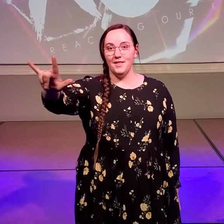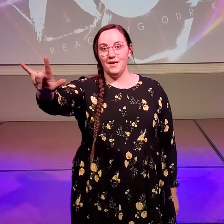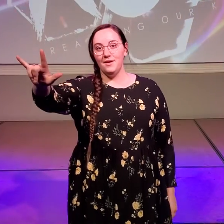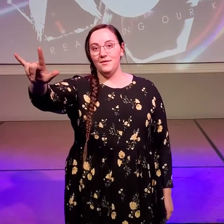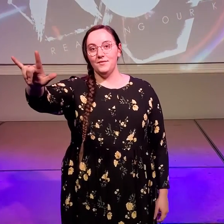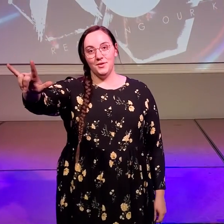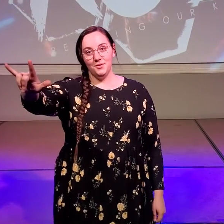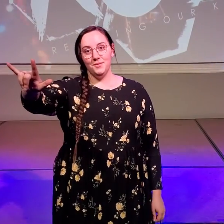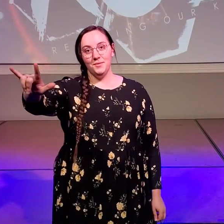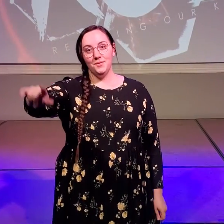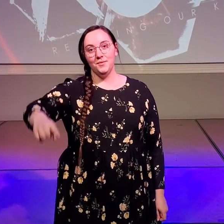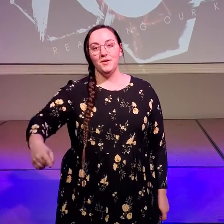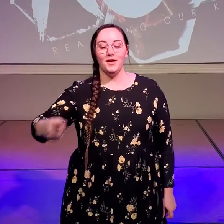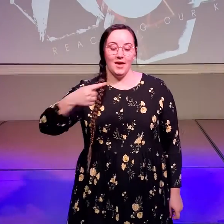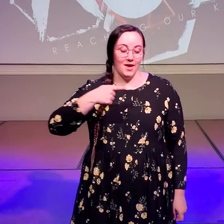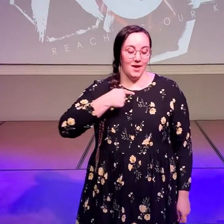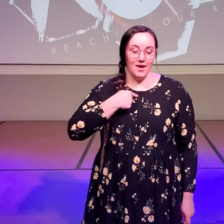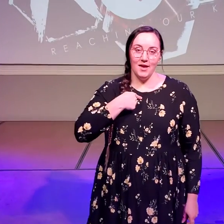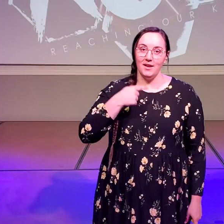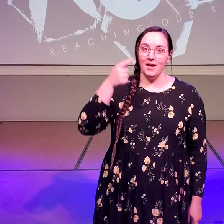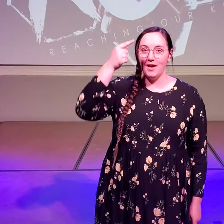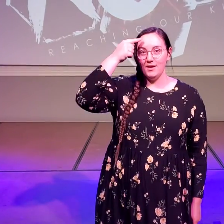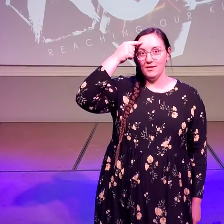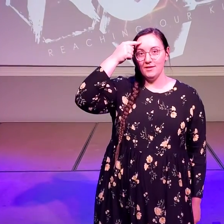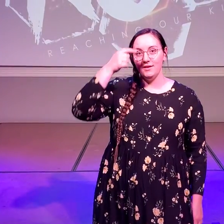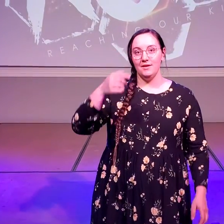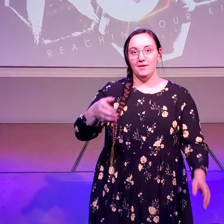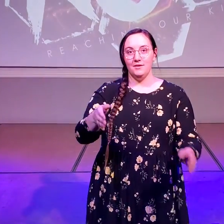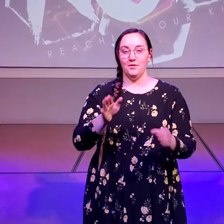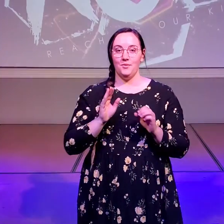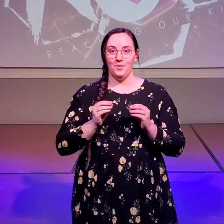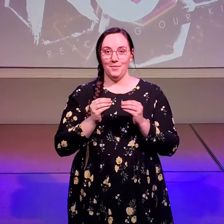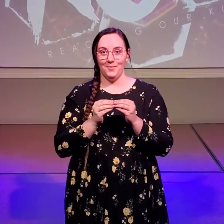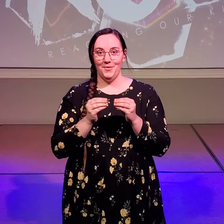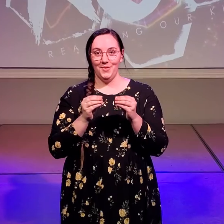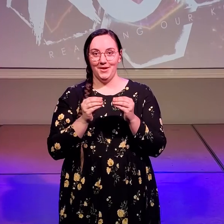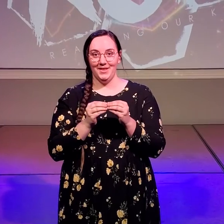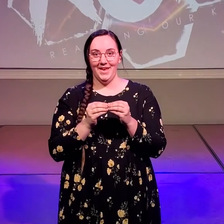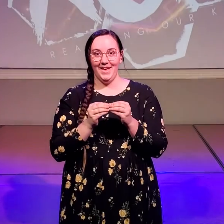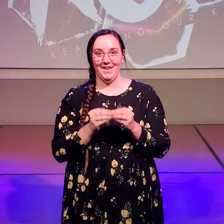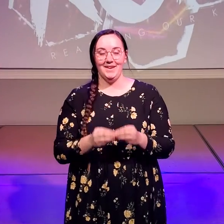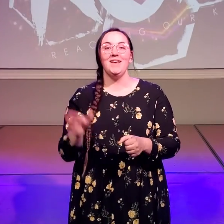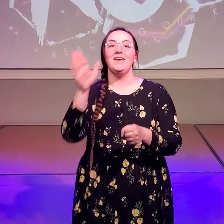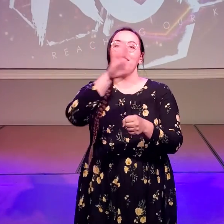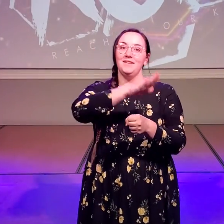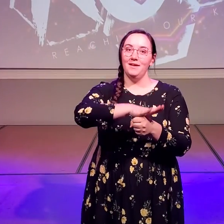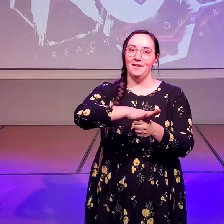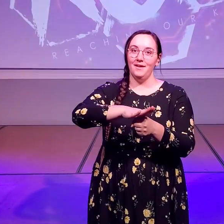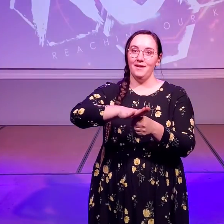love you And I think you're more than enough